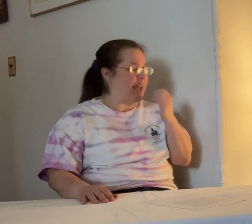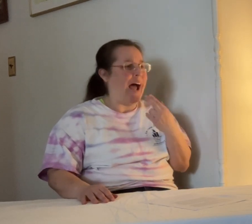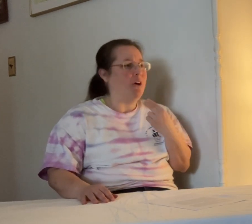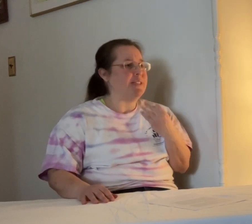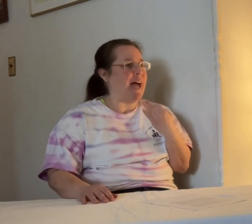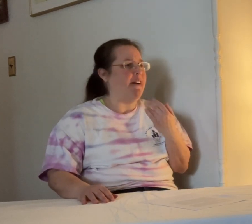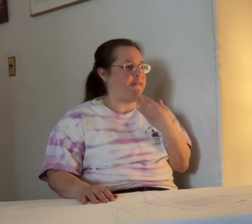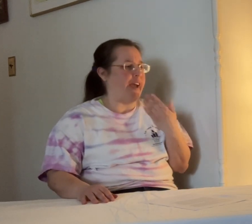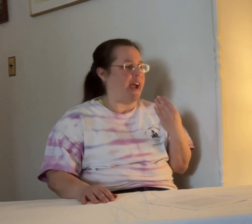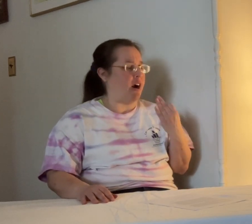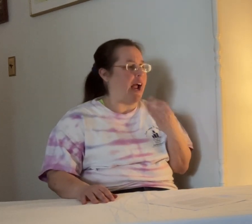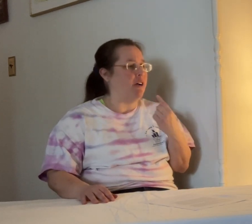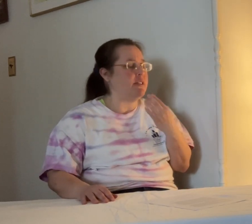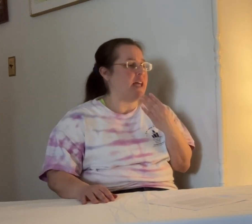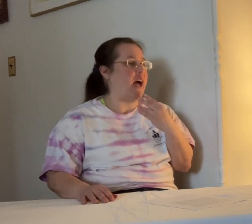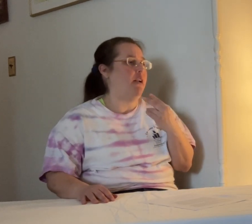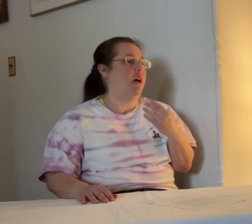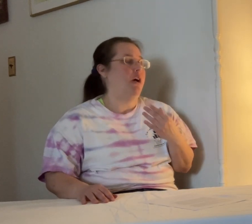How is that fair? How is that